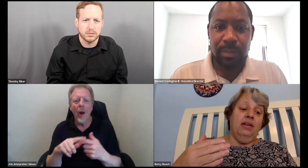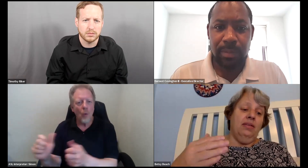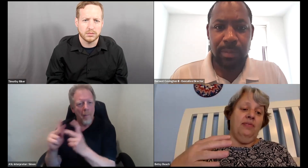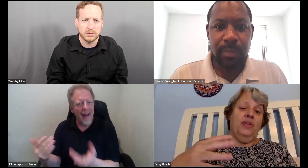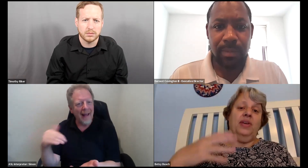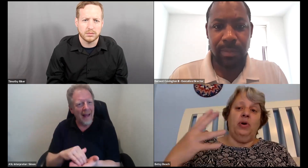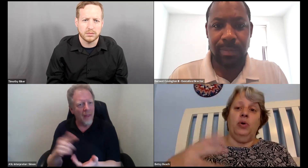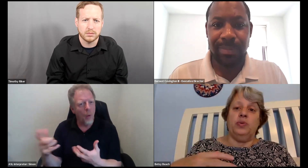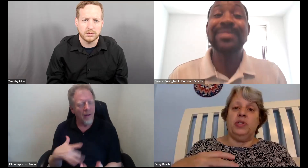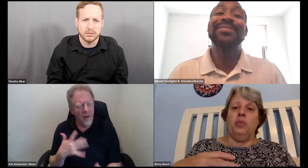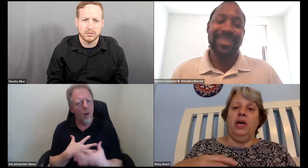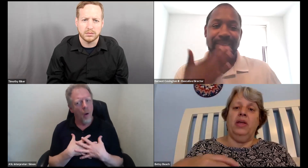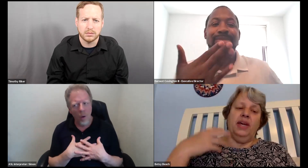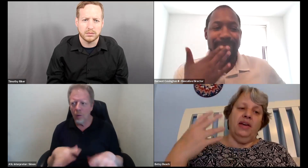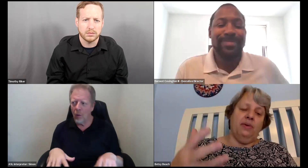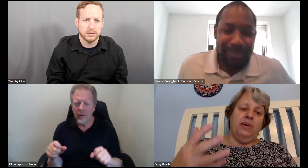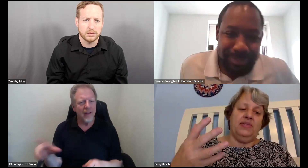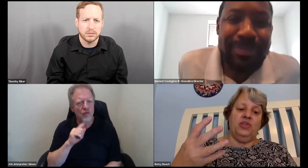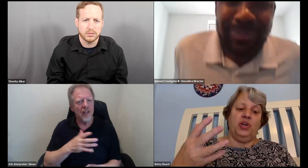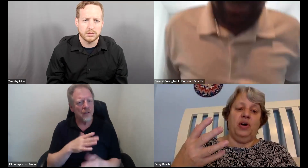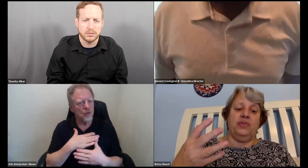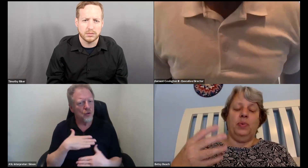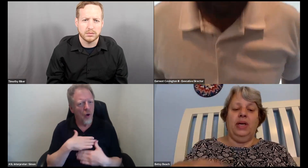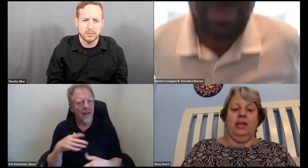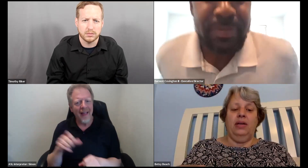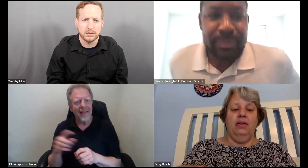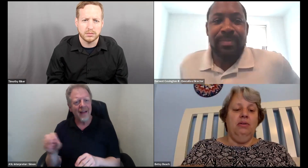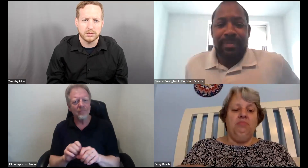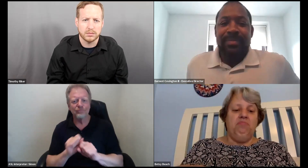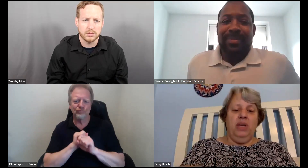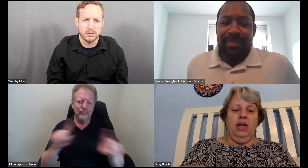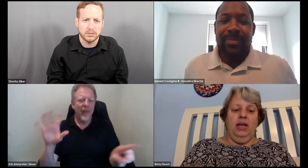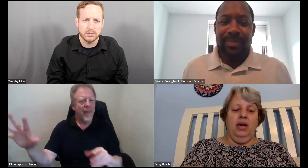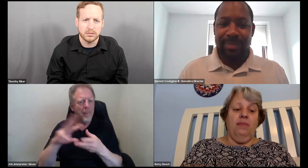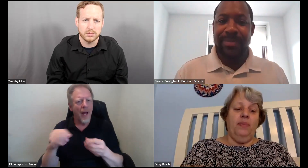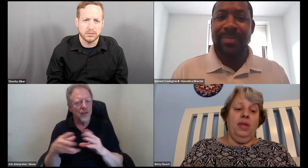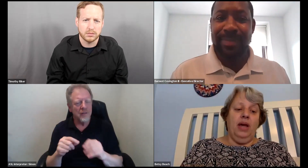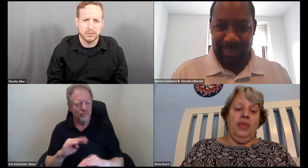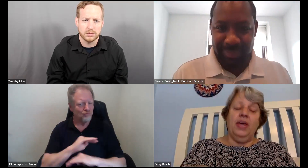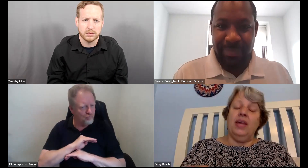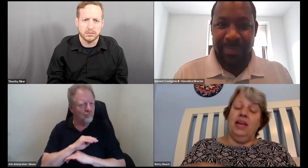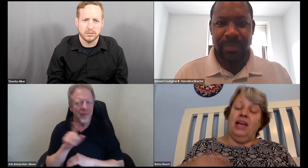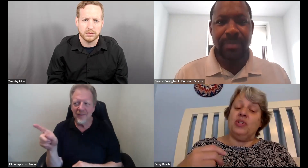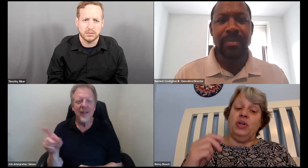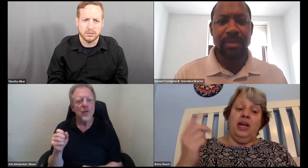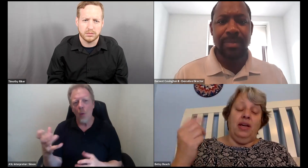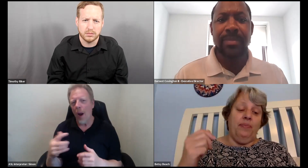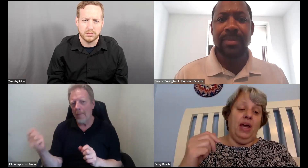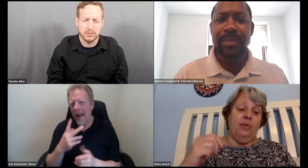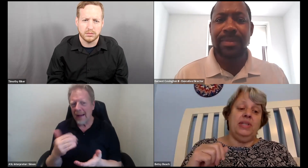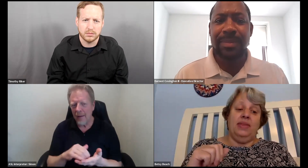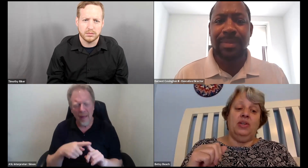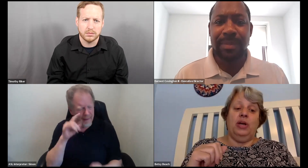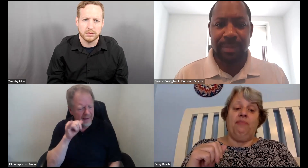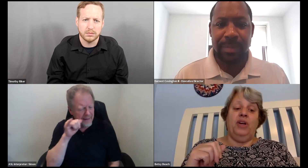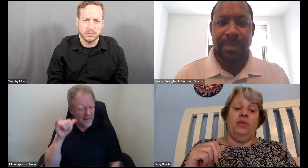again. They felt they were hosted well and they got their message across well. And I think yesterday I